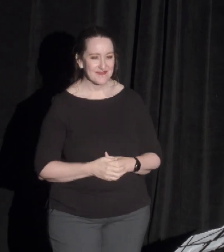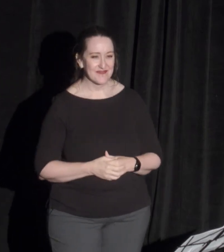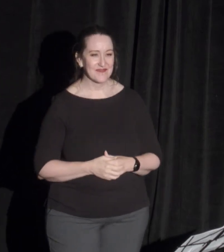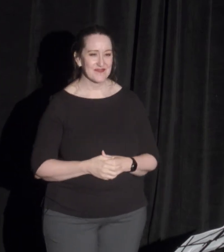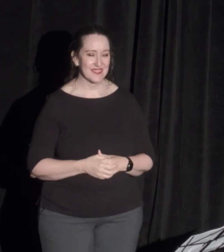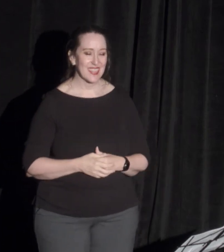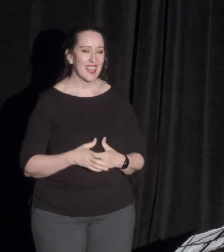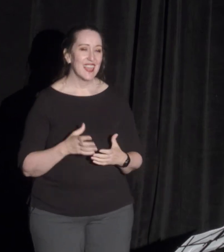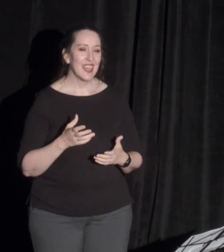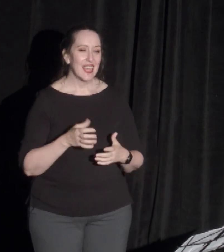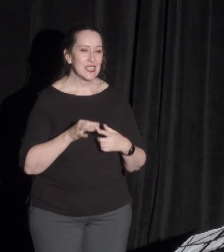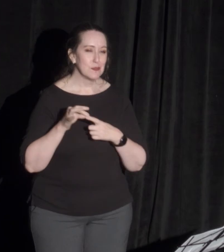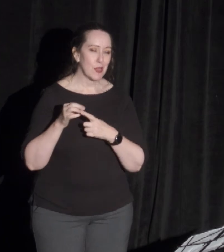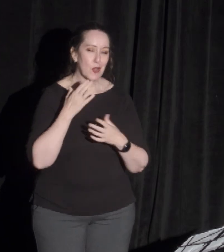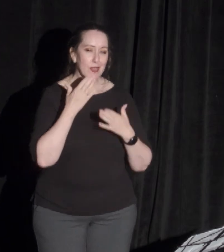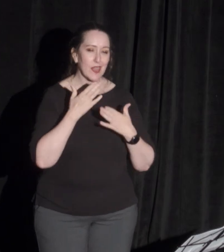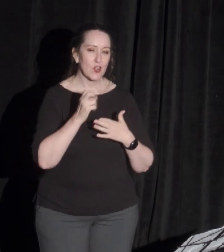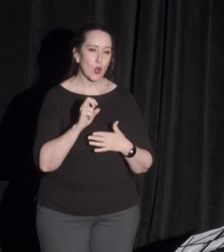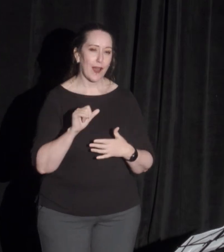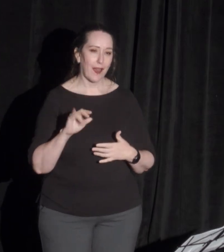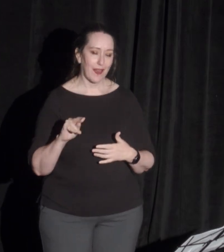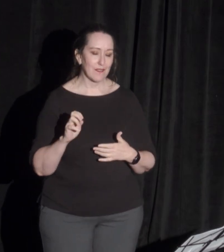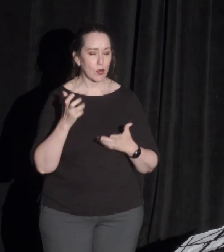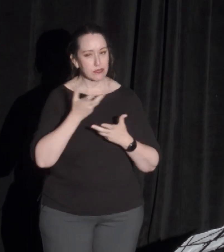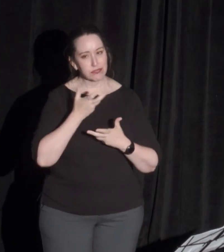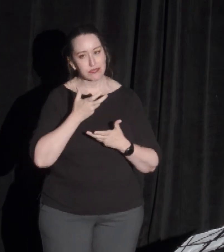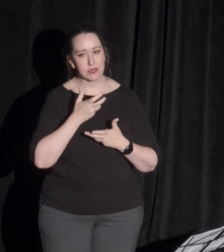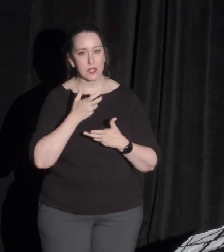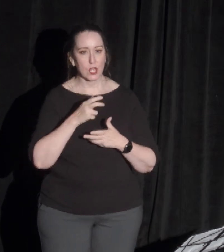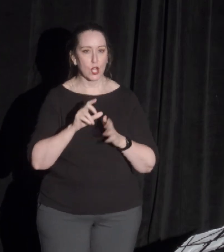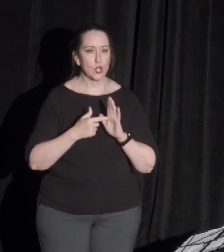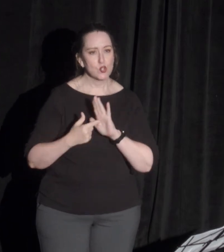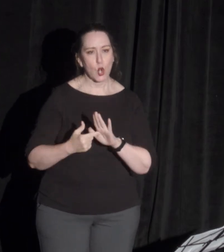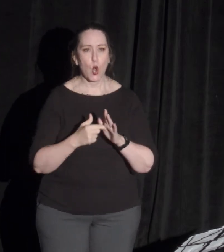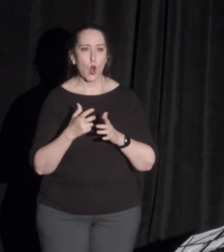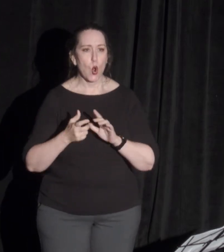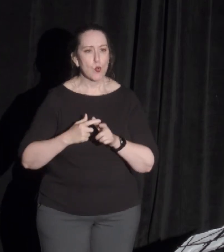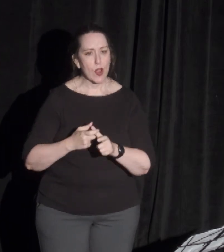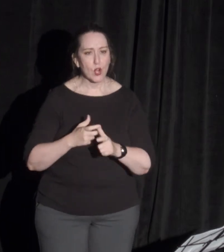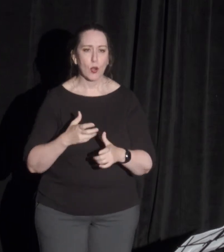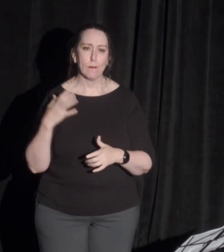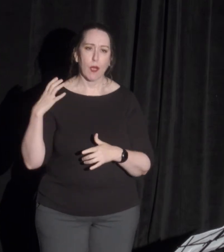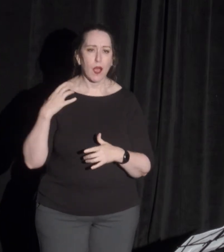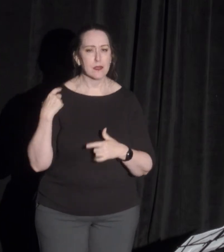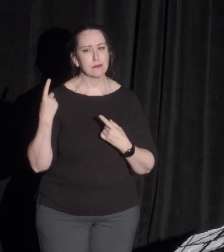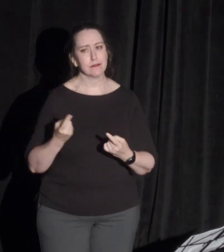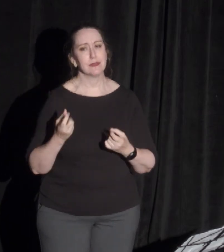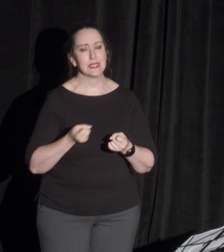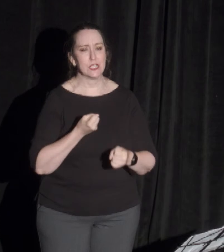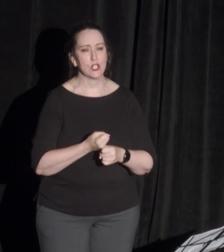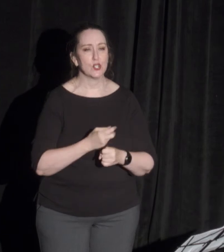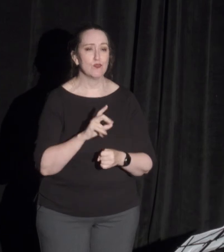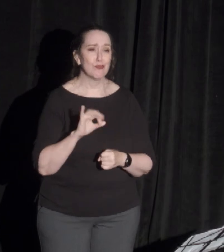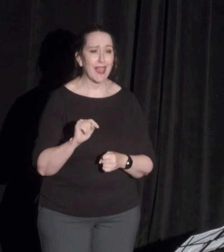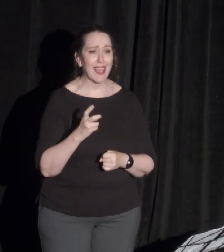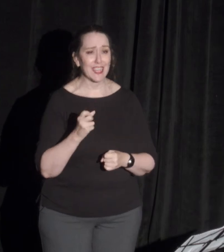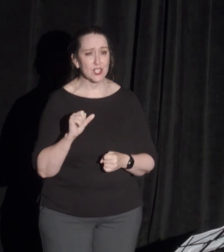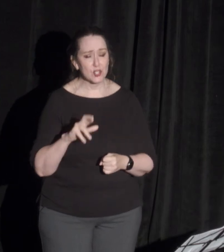And special thank you to Narain for being such an incredible showrunner and boss over all these years. And thank you to Breck Eisner for being such an incredible